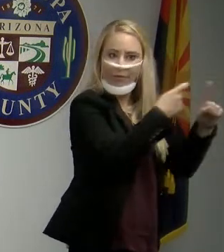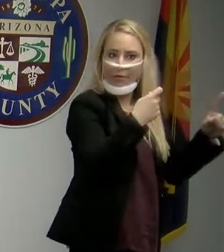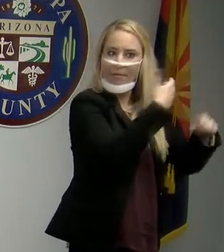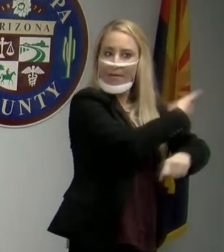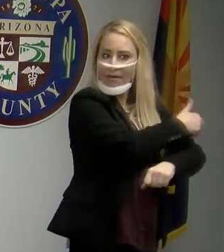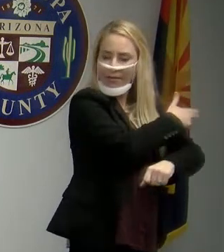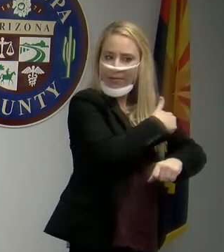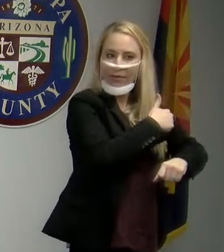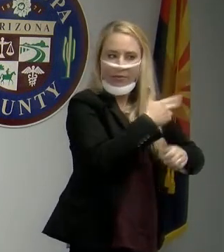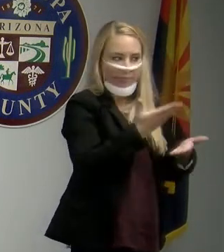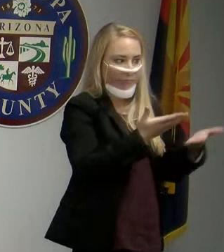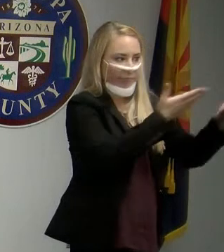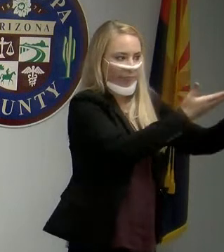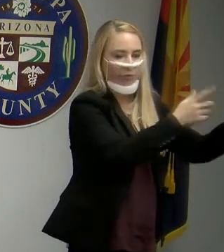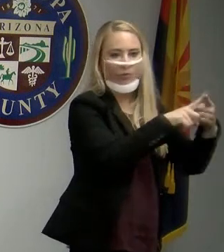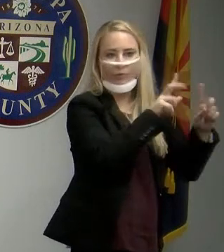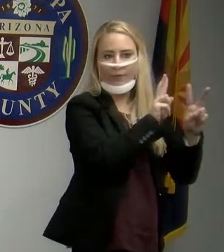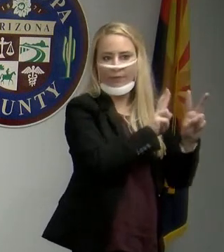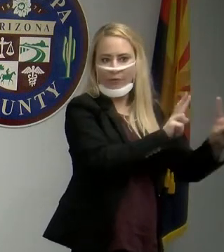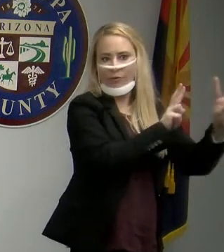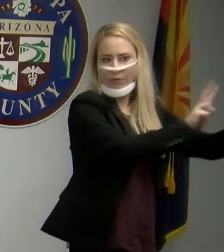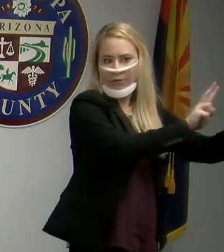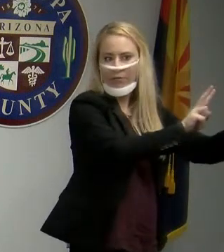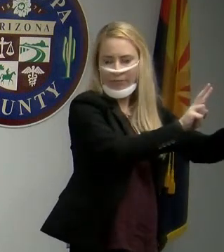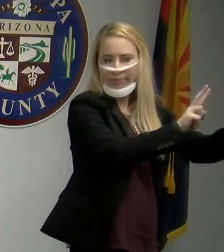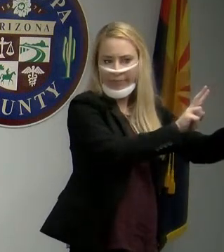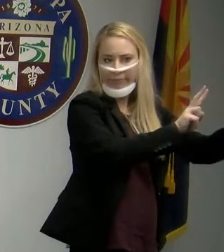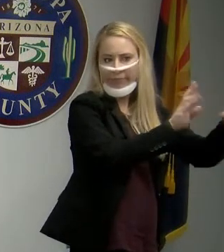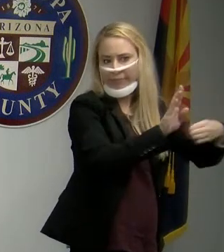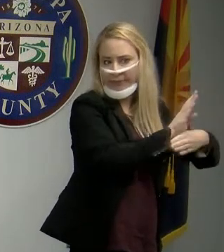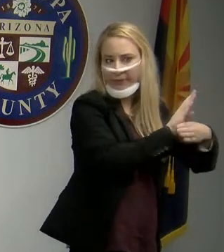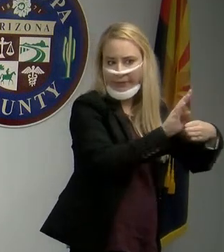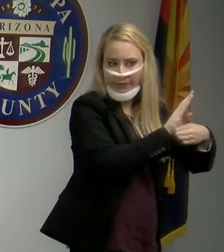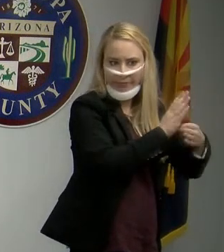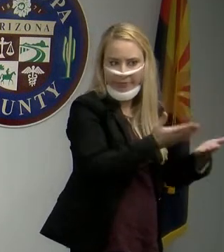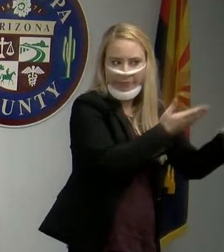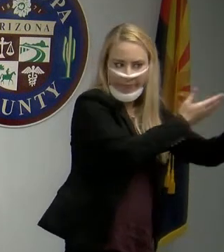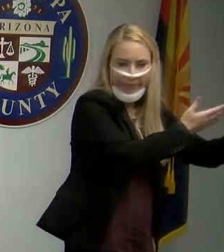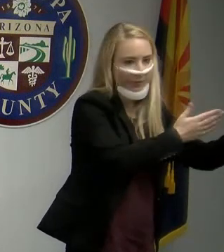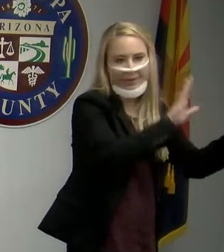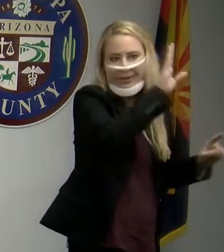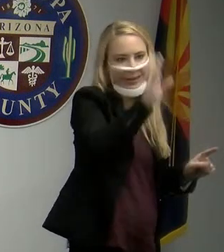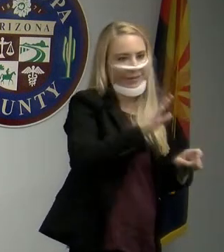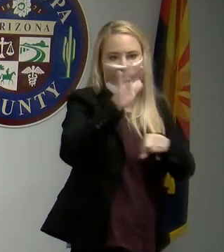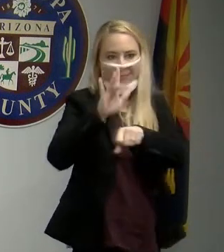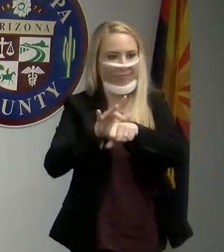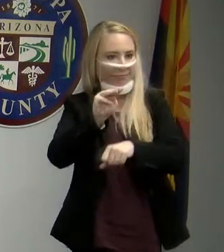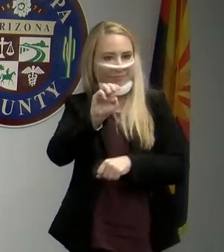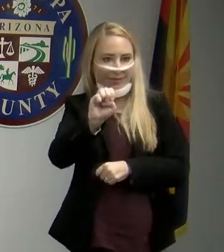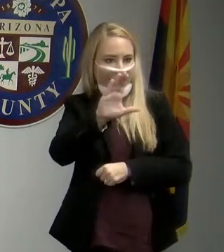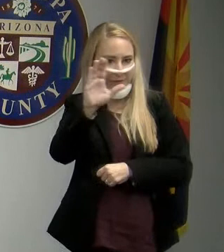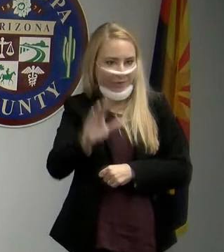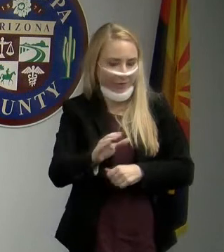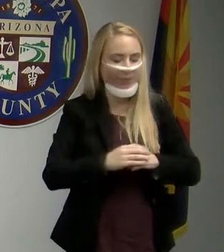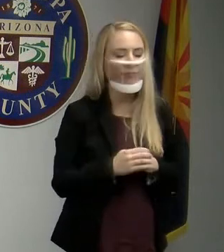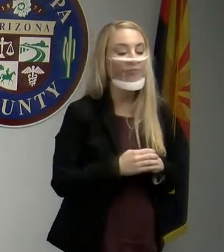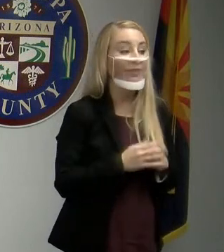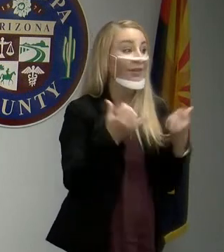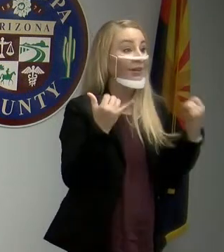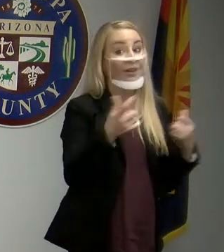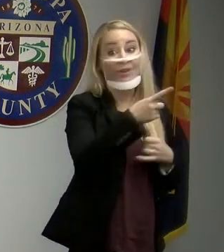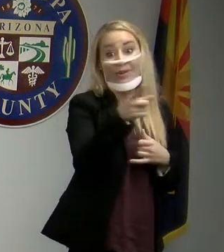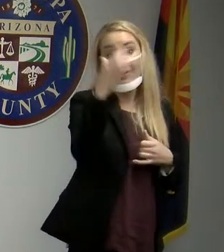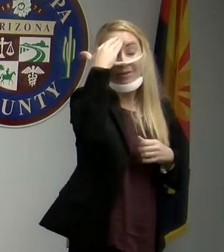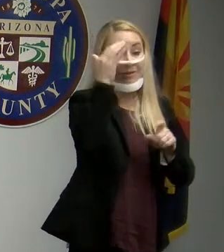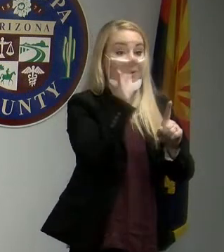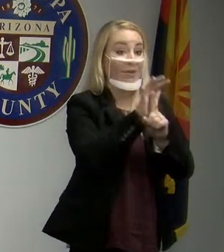and onto a funeral home within this larger system. So let's talk a little bit about capacity, because this has been the big headline, right,